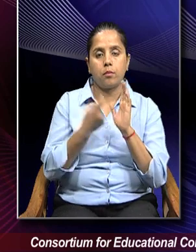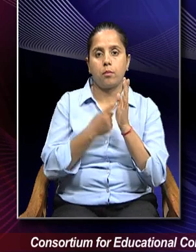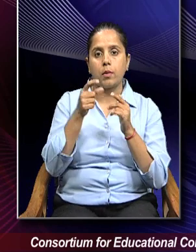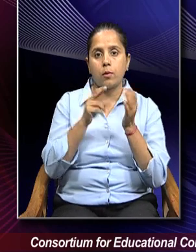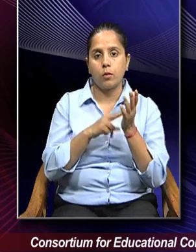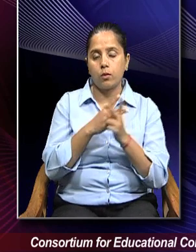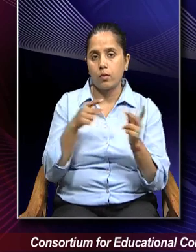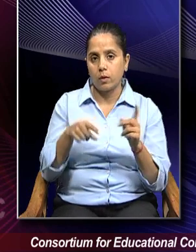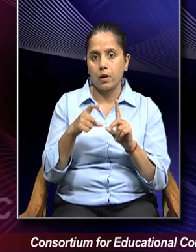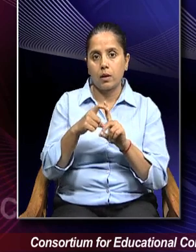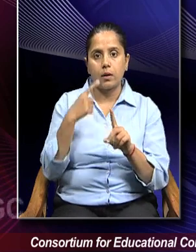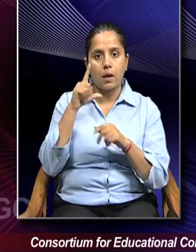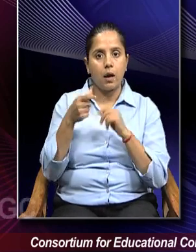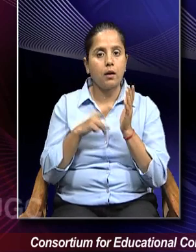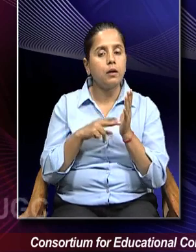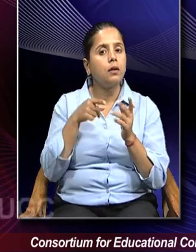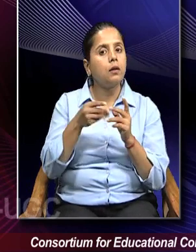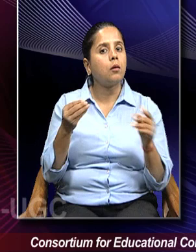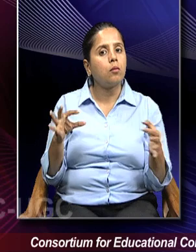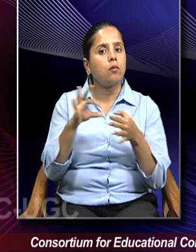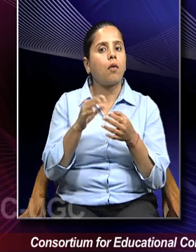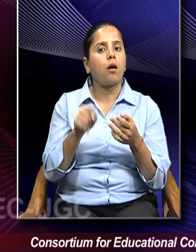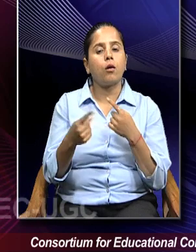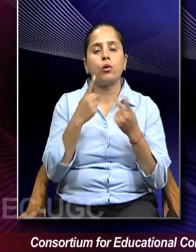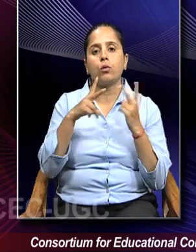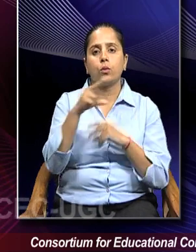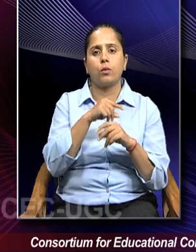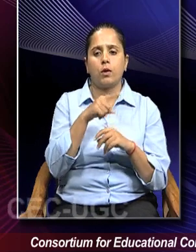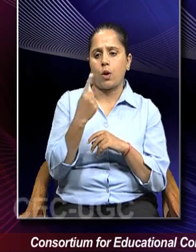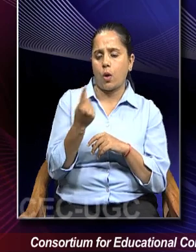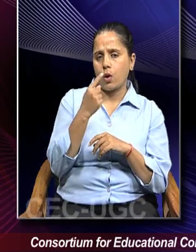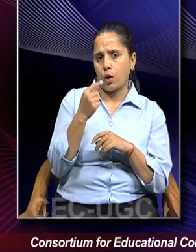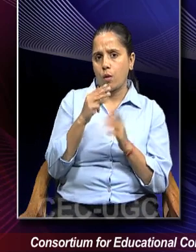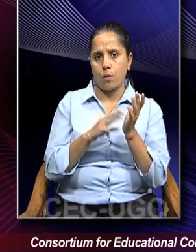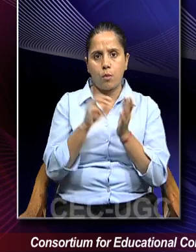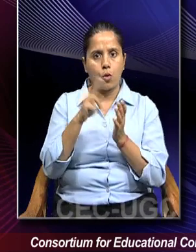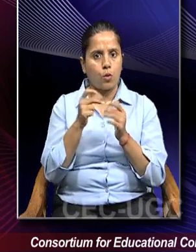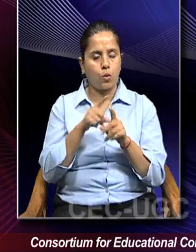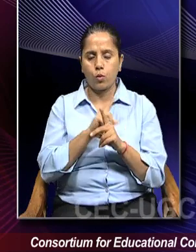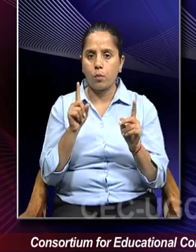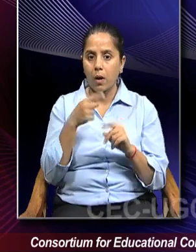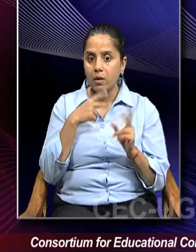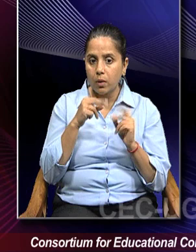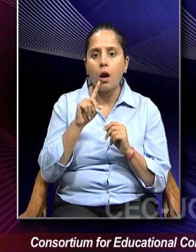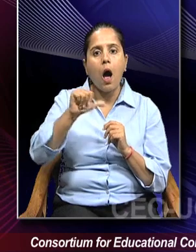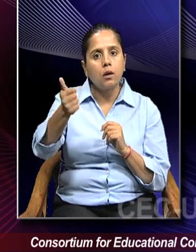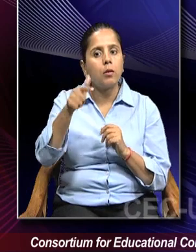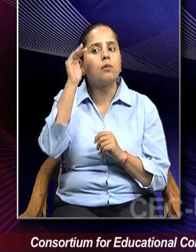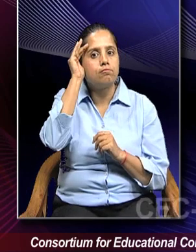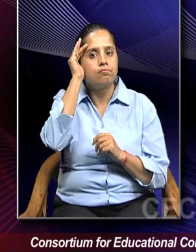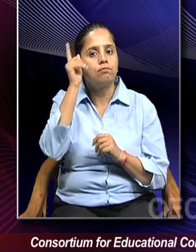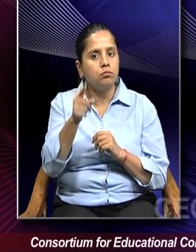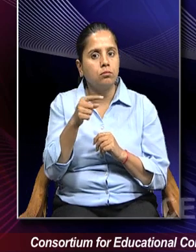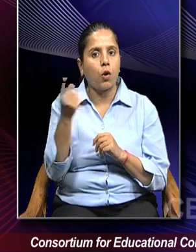is basically combined with the dialogue. It should not be a monologue. When I am speaking, I should listen to others also. I